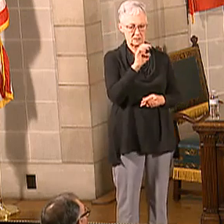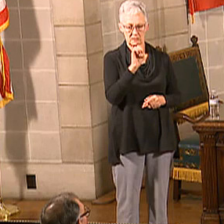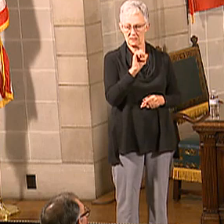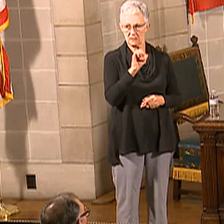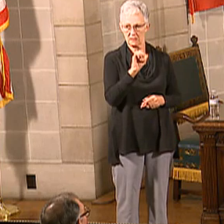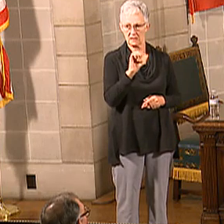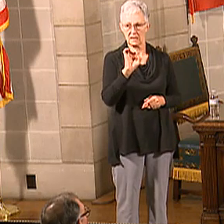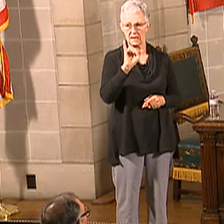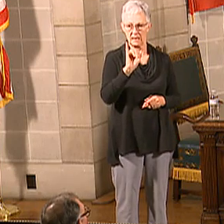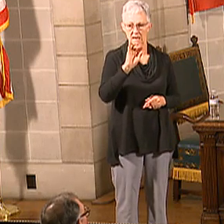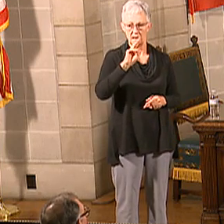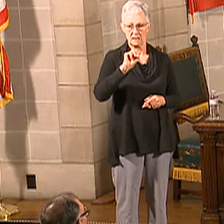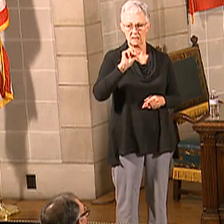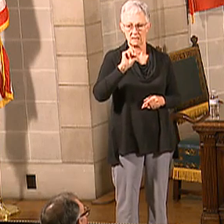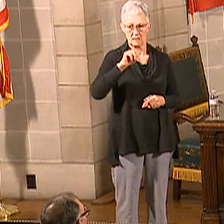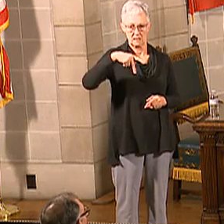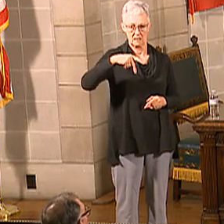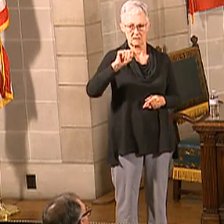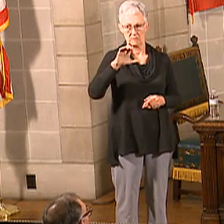neimpact.org. Again, that's